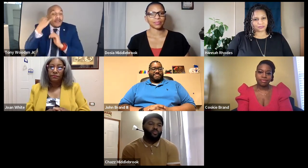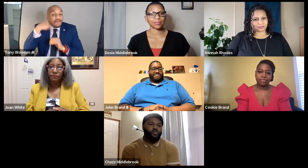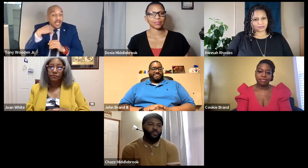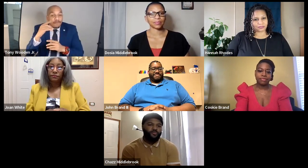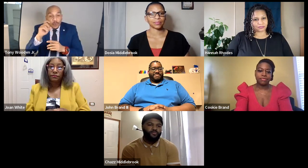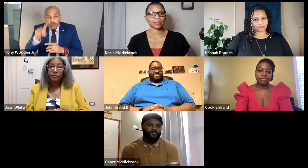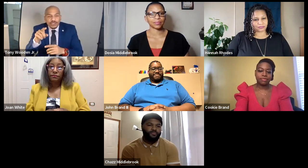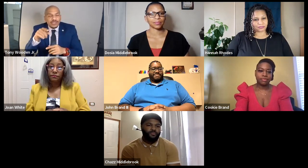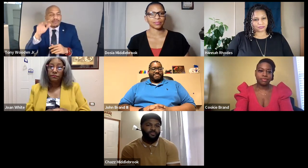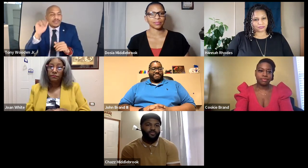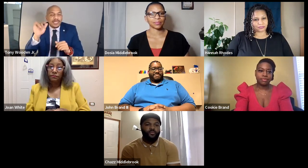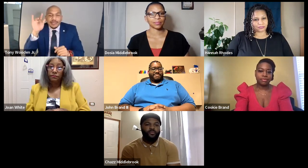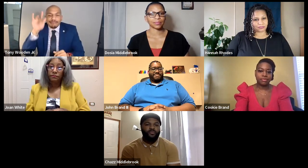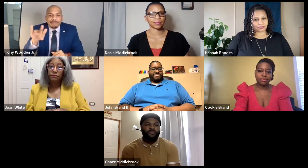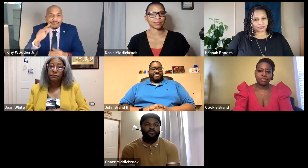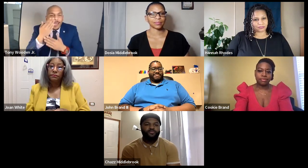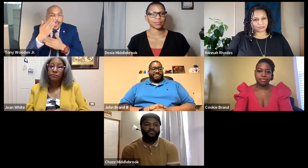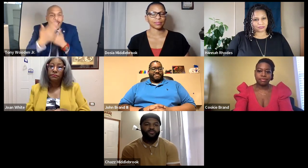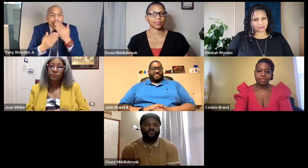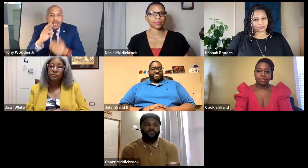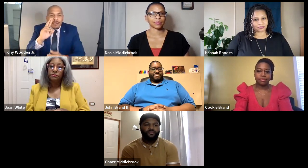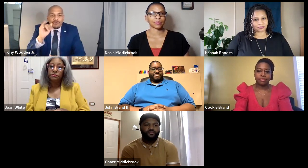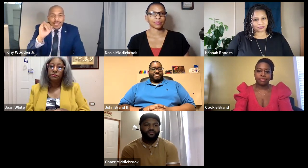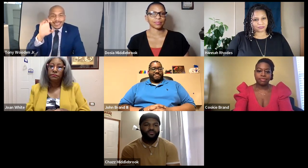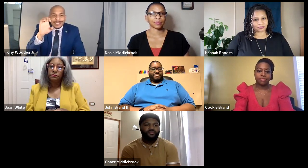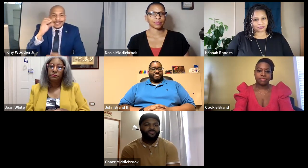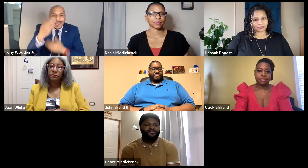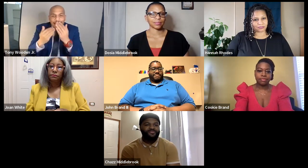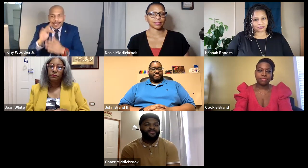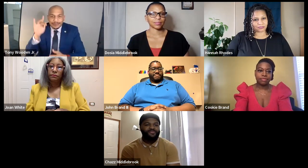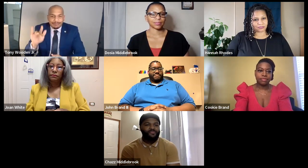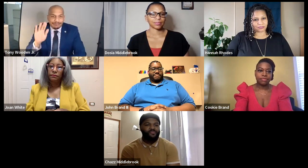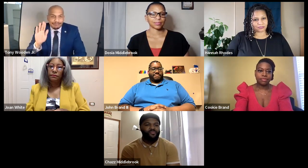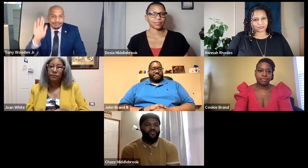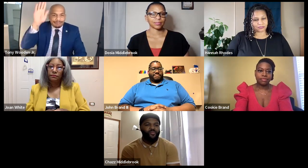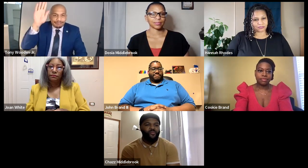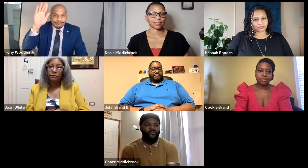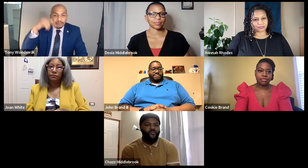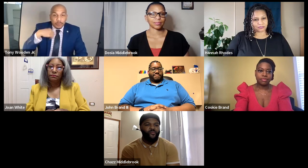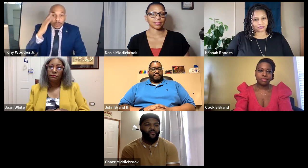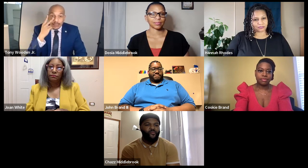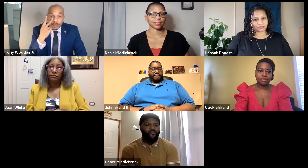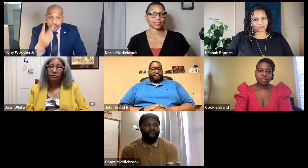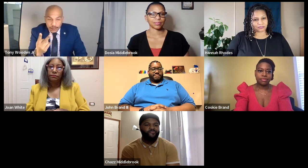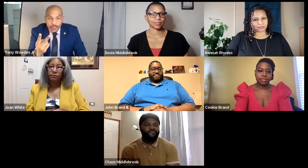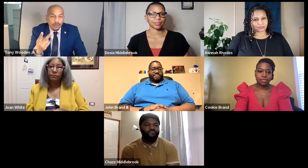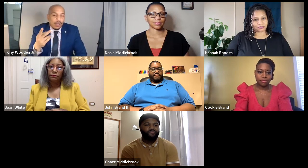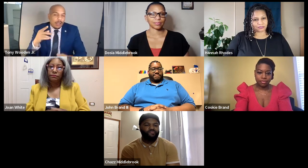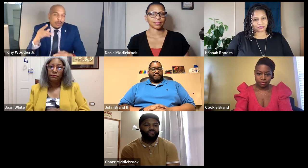questions during the event, please hold your questions for the end. And towards the end, we'll open it to questions. You can press the raise hand feature